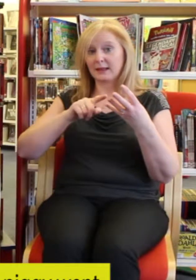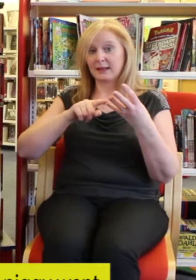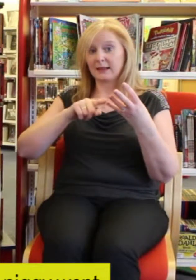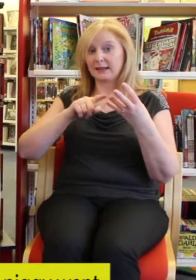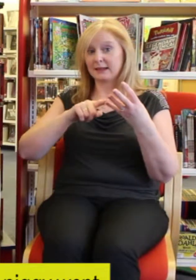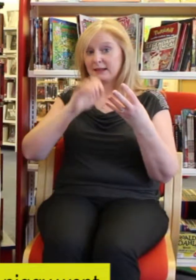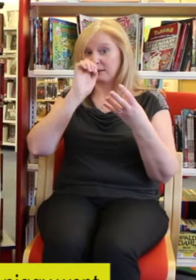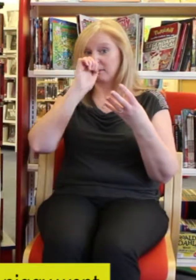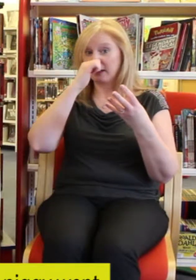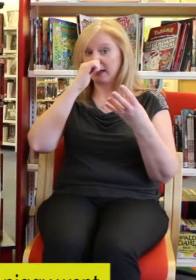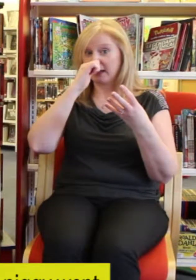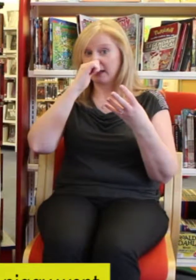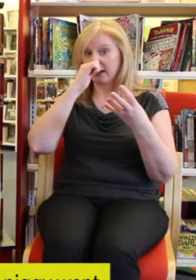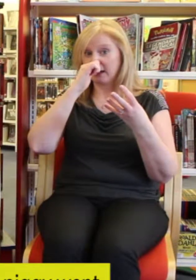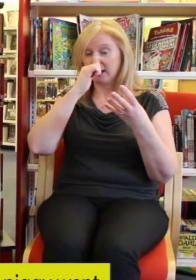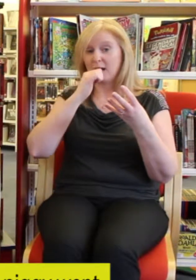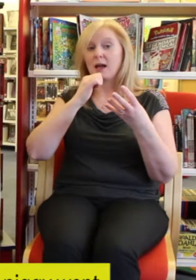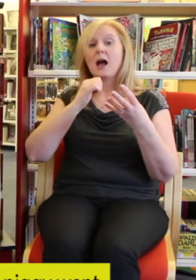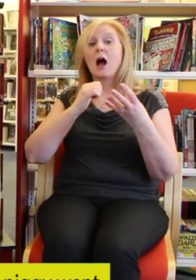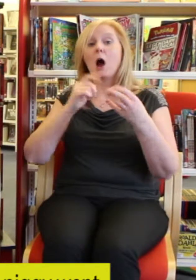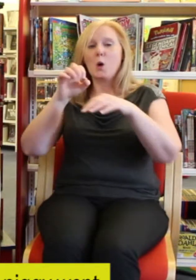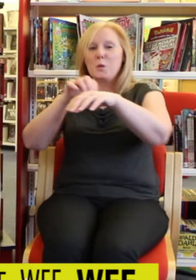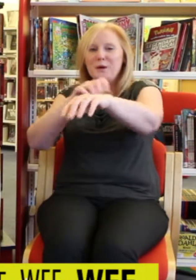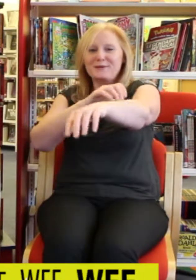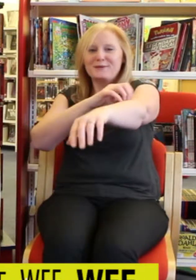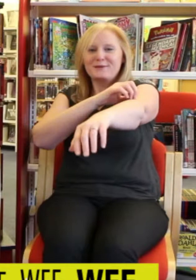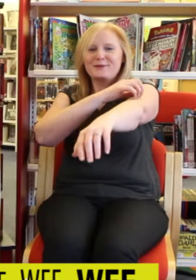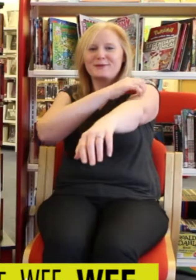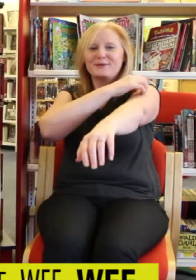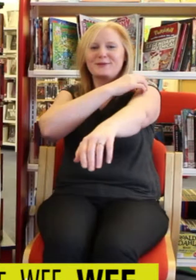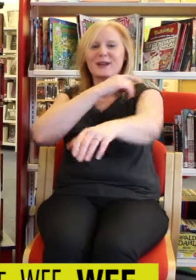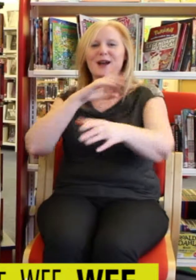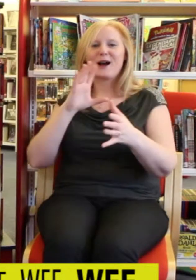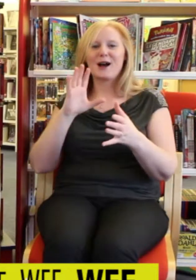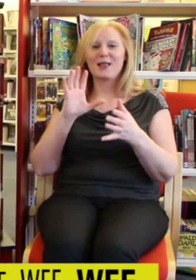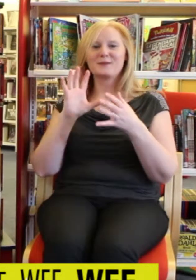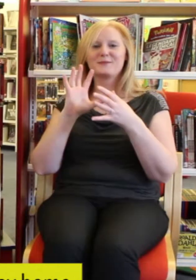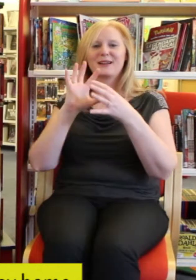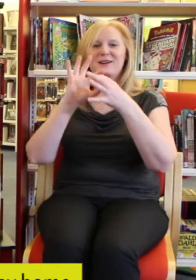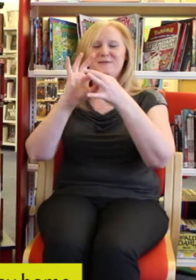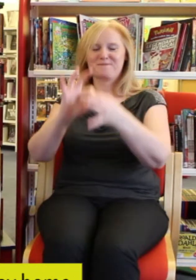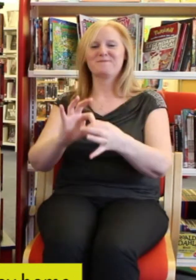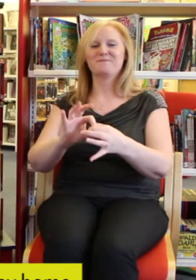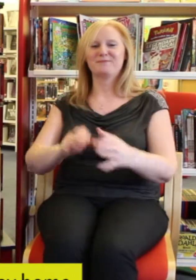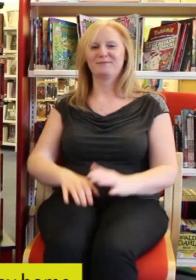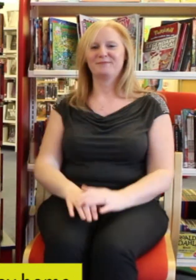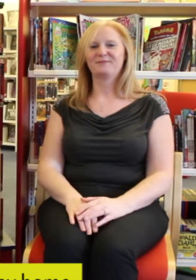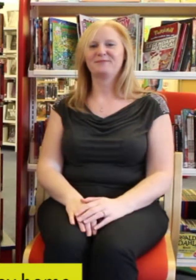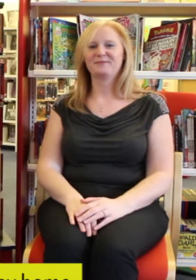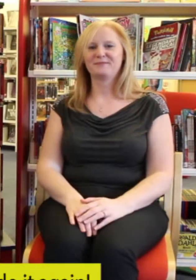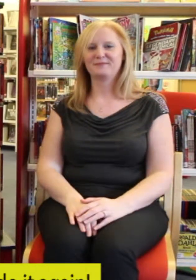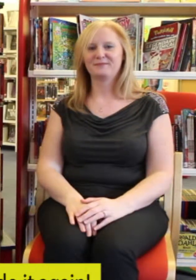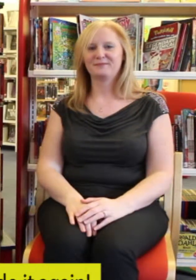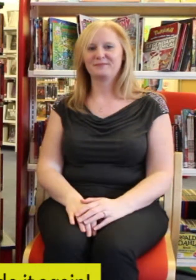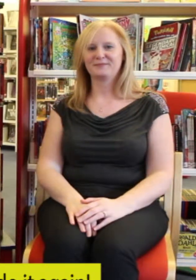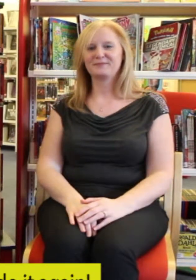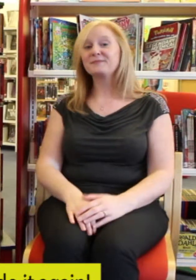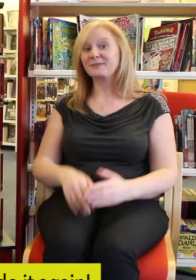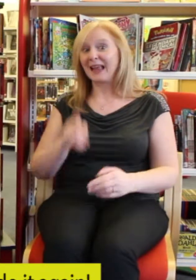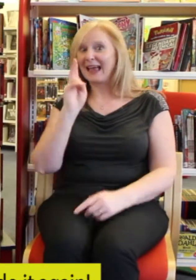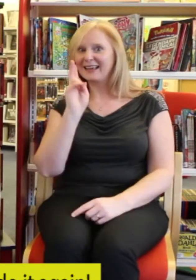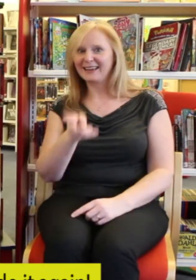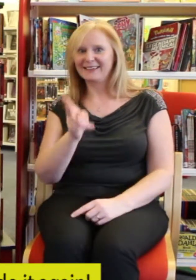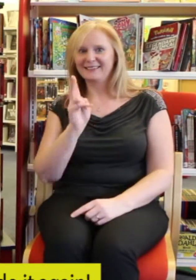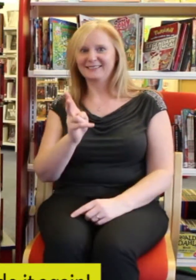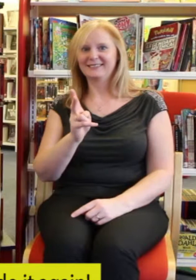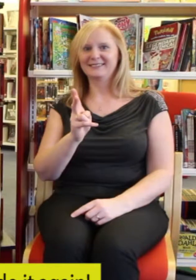And this little piggy went wee wee wee wee wee wee. All the way home. Now, let's do